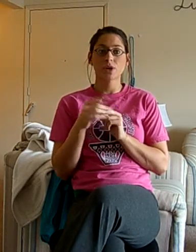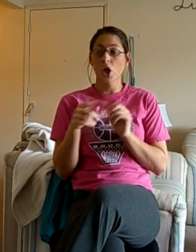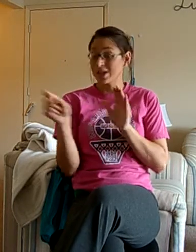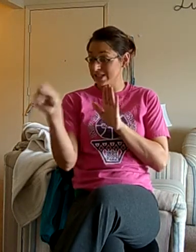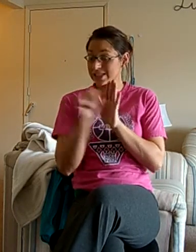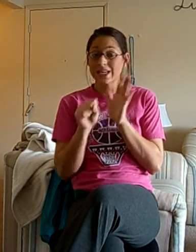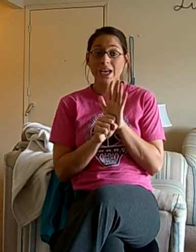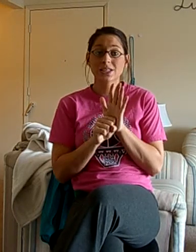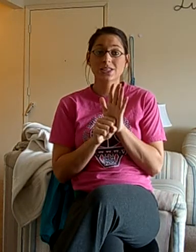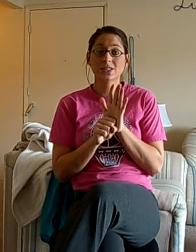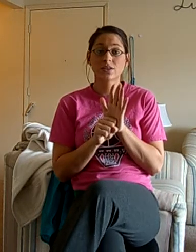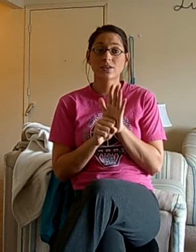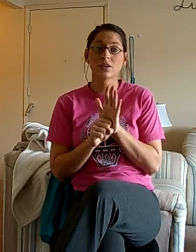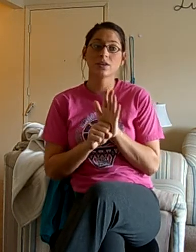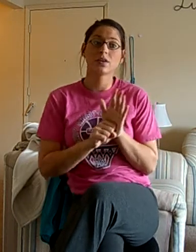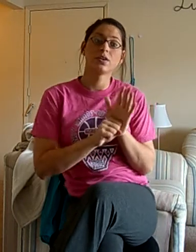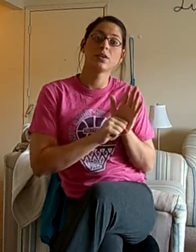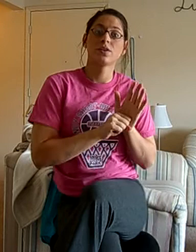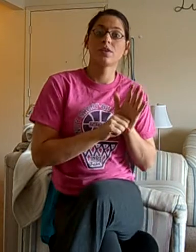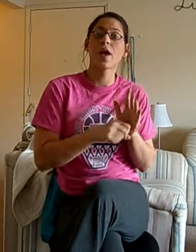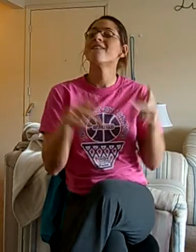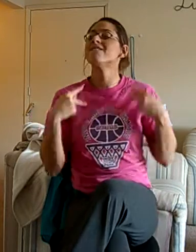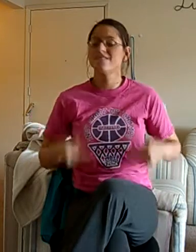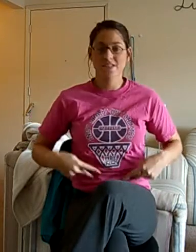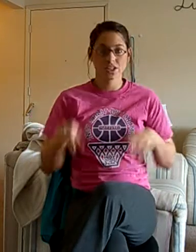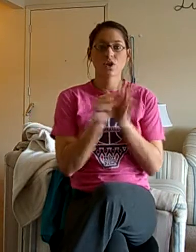are its physical states.